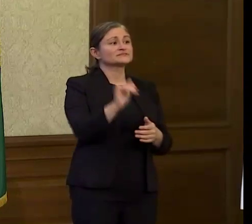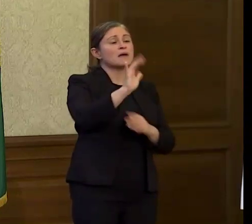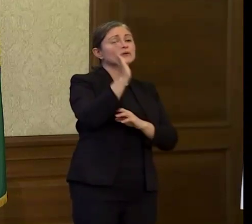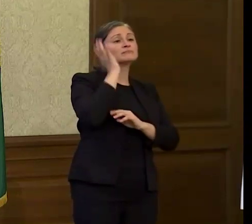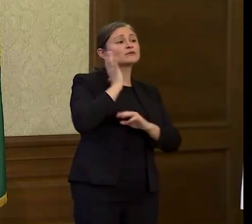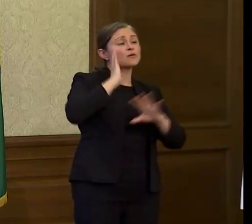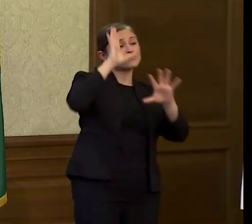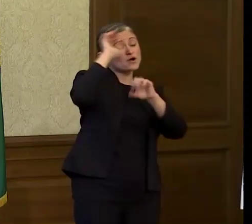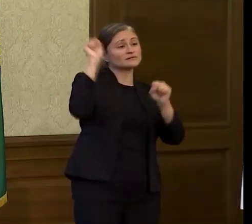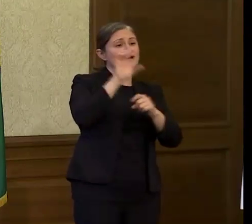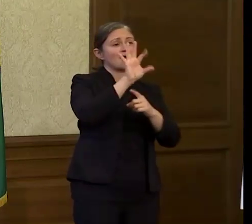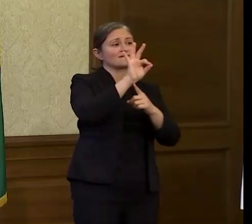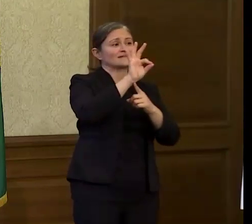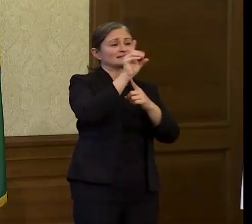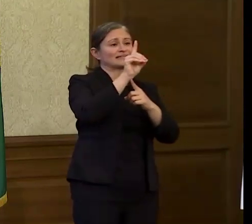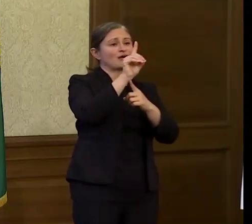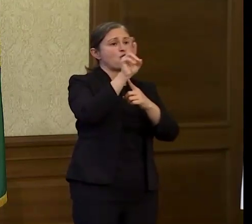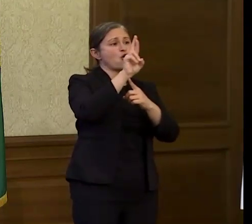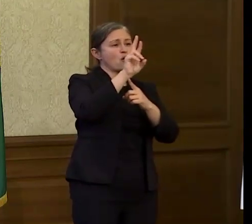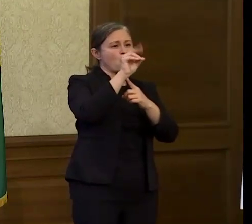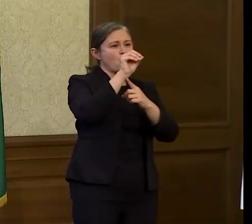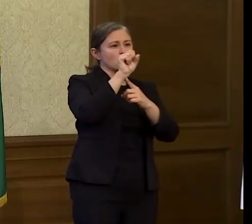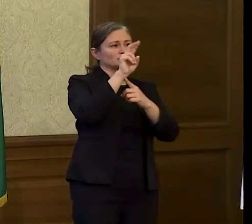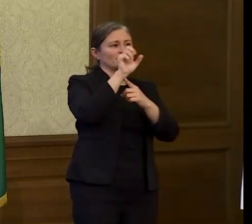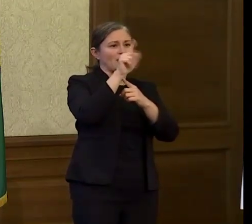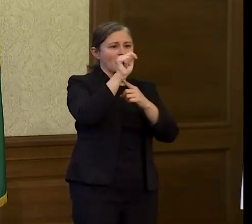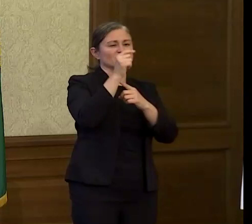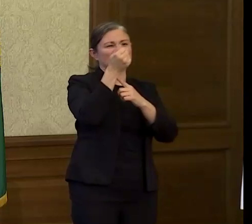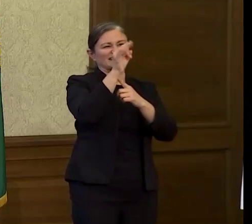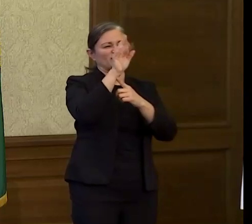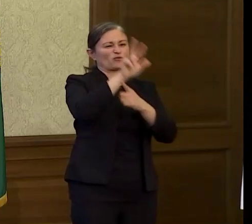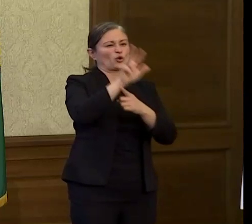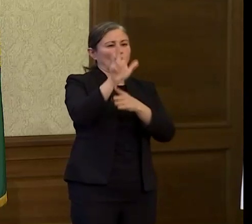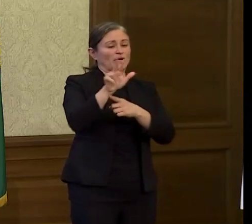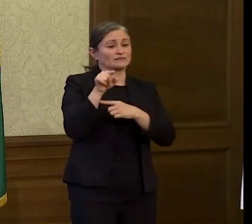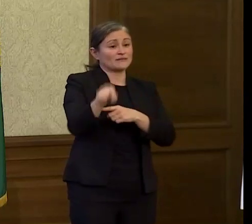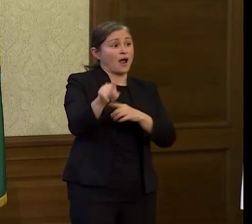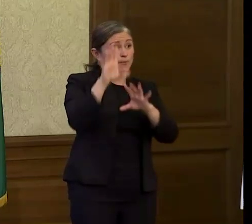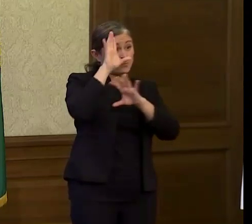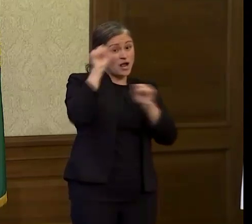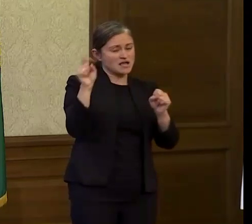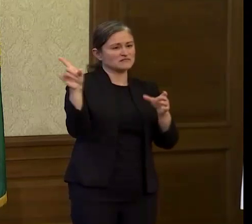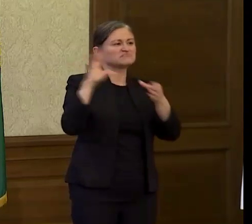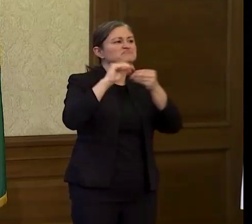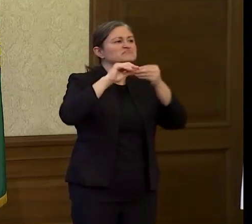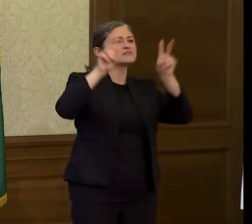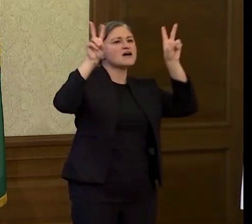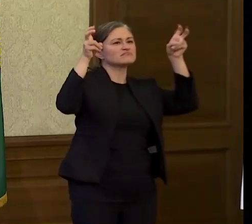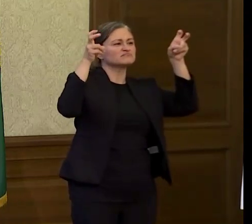his very first fireside chat in 1933, he says this to our nation: